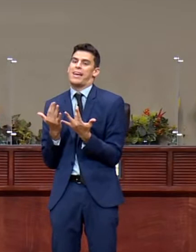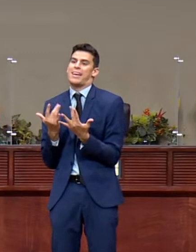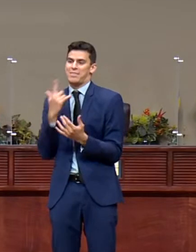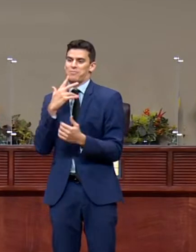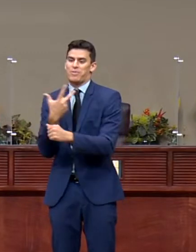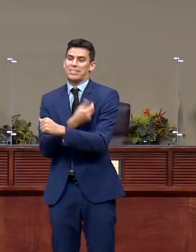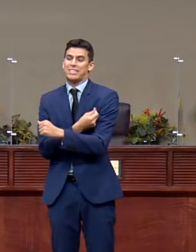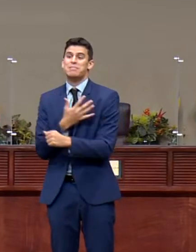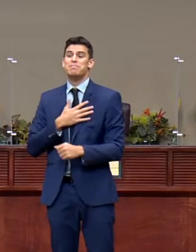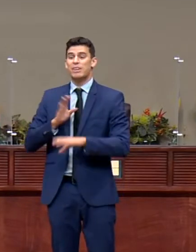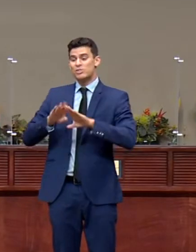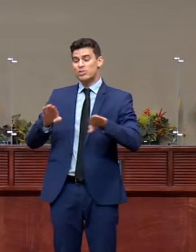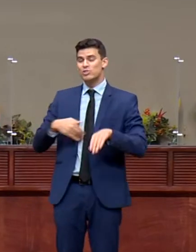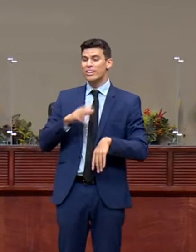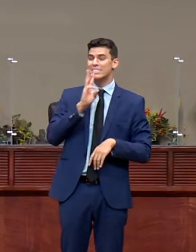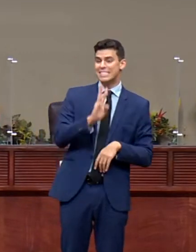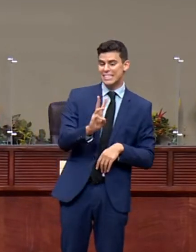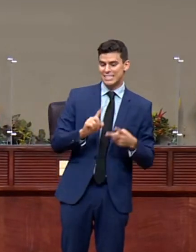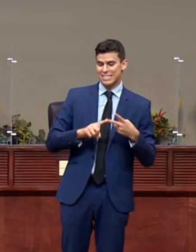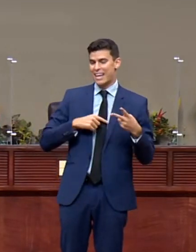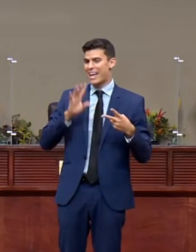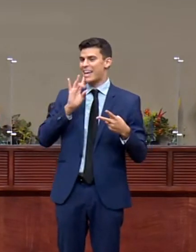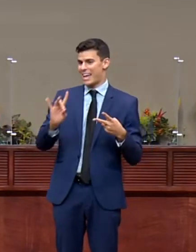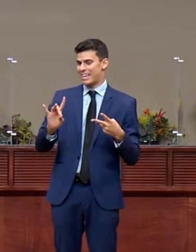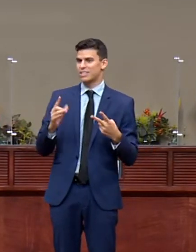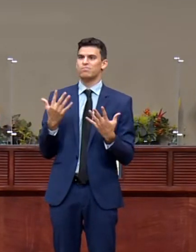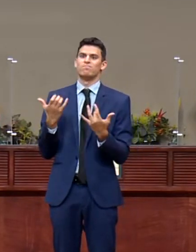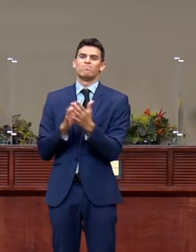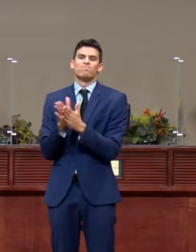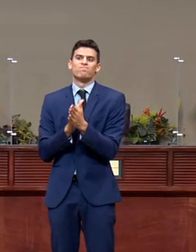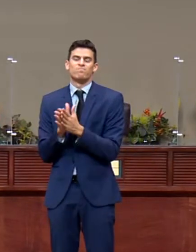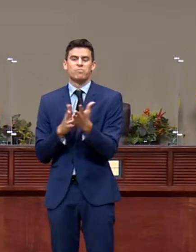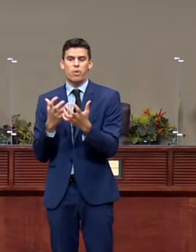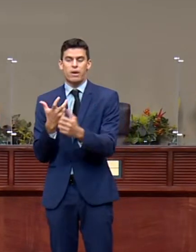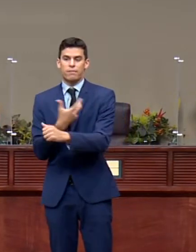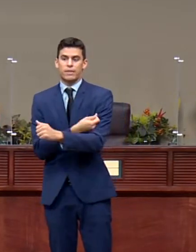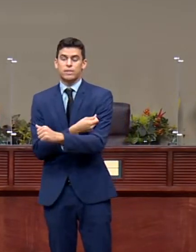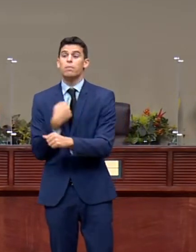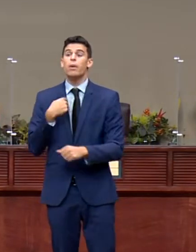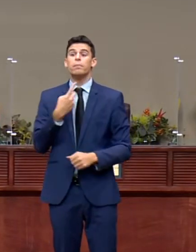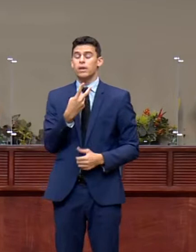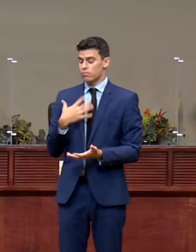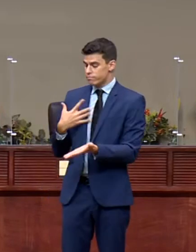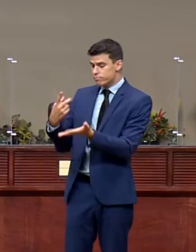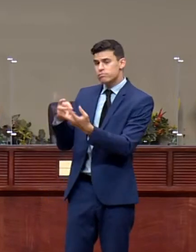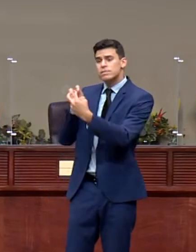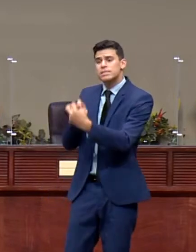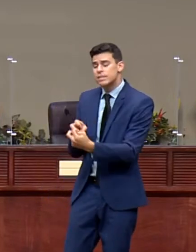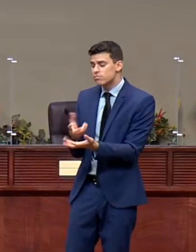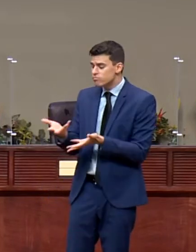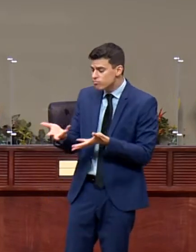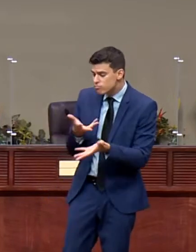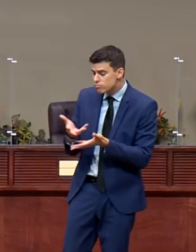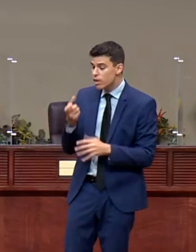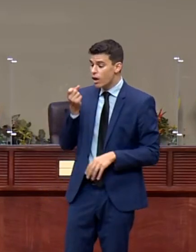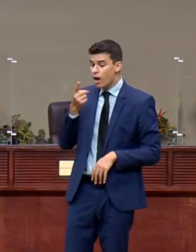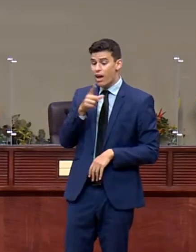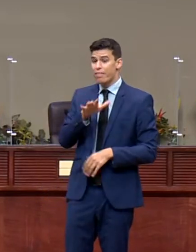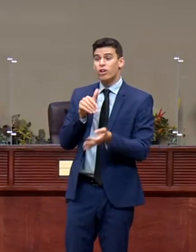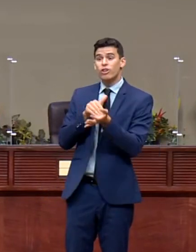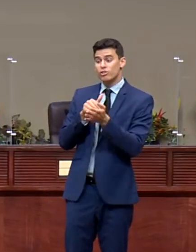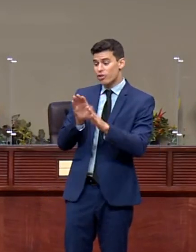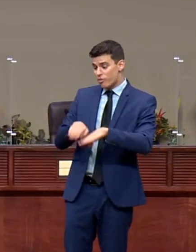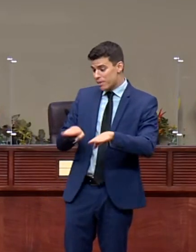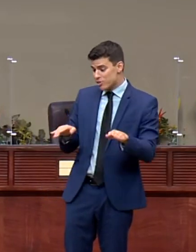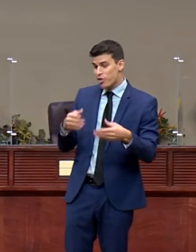old, and we can't wait to get the vaccine. But I've been talking to them about the fact that it probably won't be available at their pediatrician's office. We need